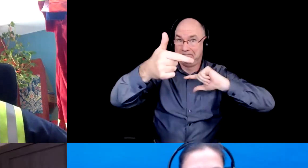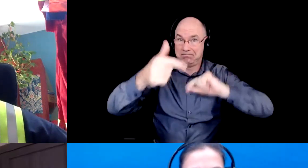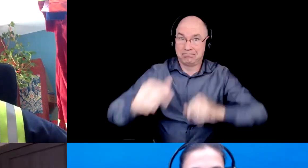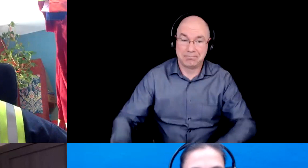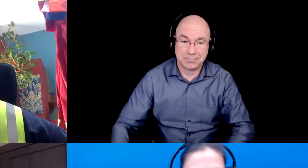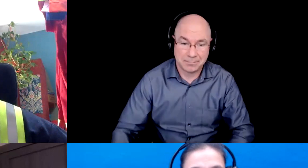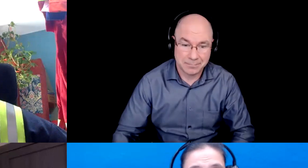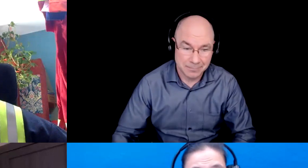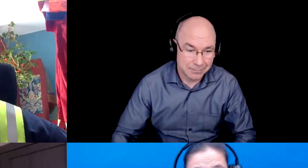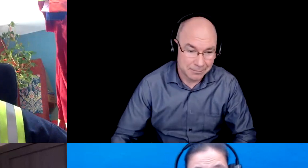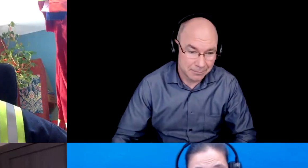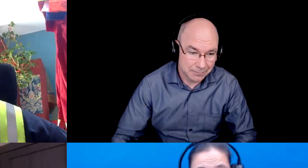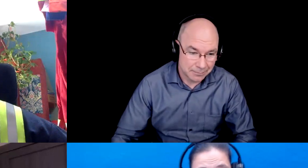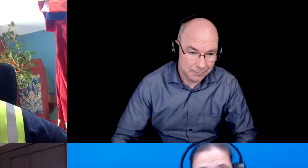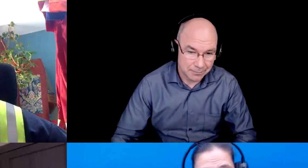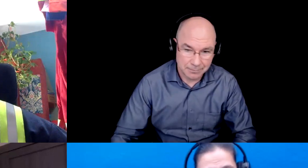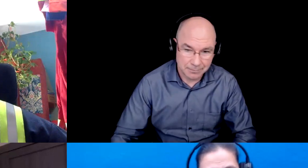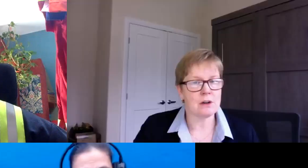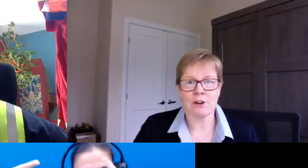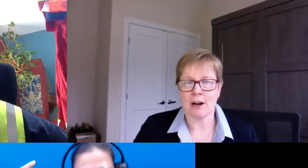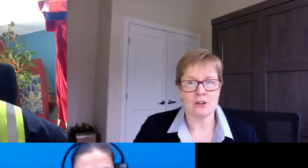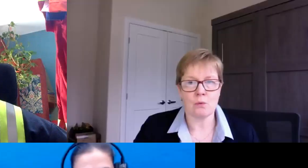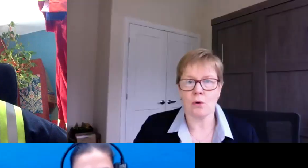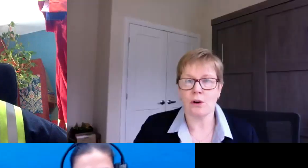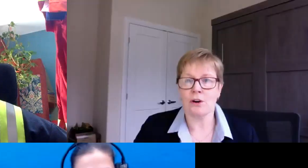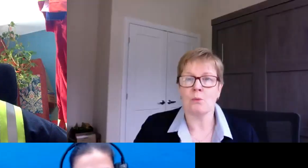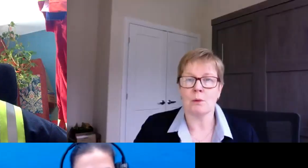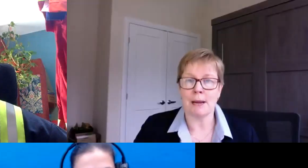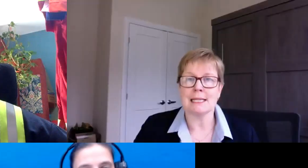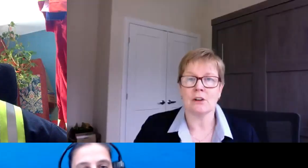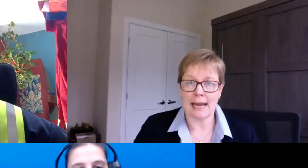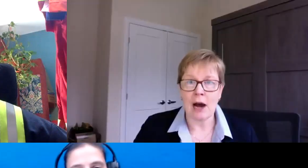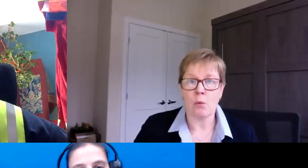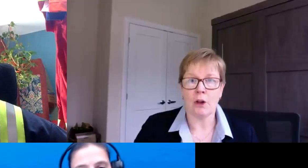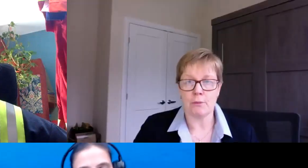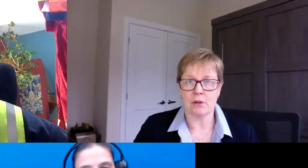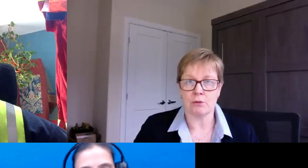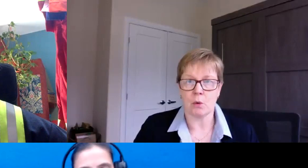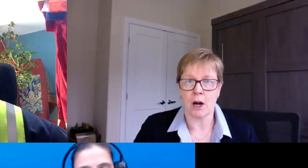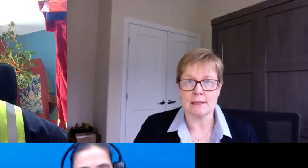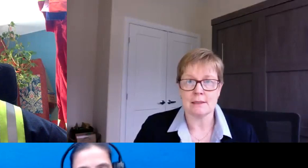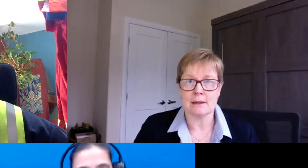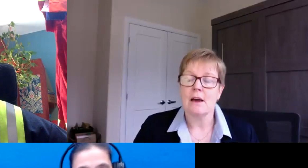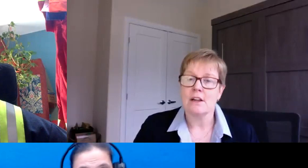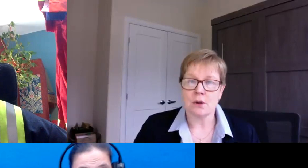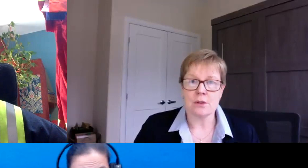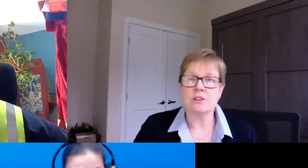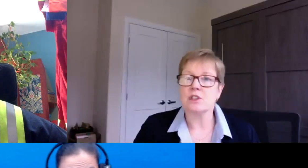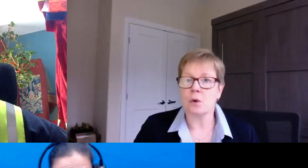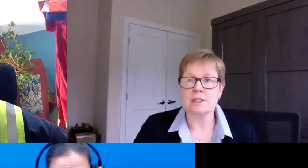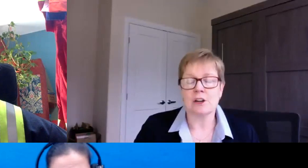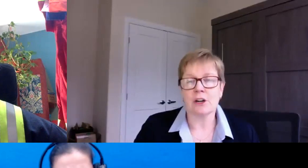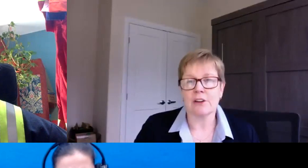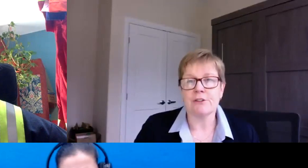get scored. So every time we do a contract award, we're basing it on how well you meet those requirements. So